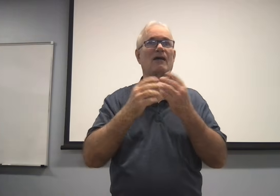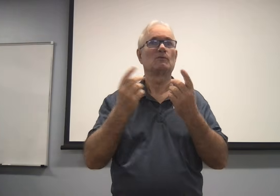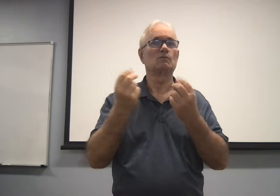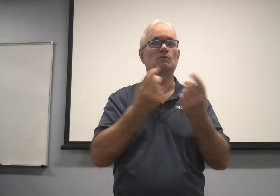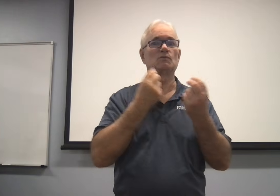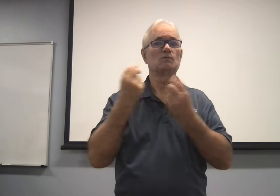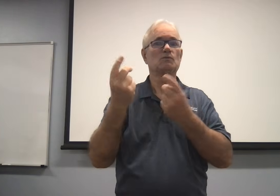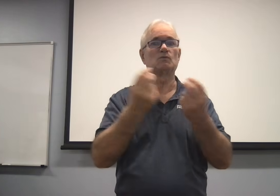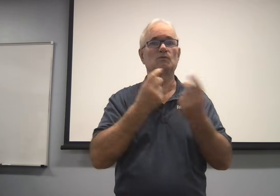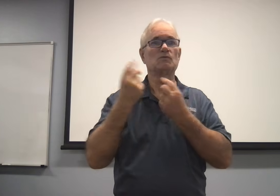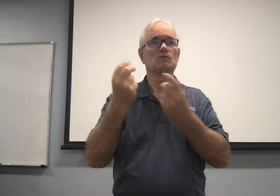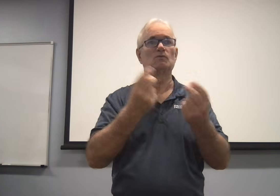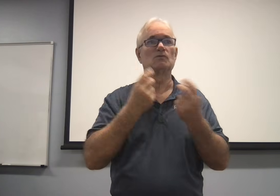If you add something like do,